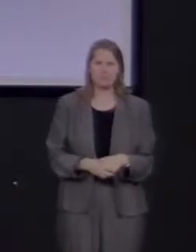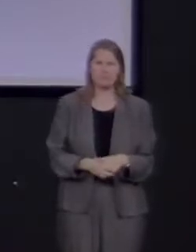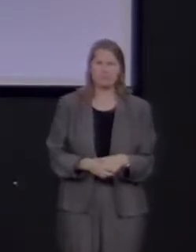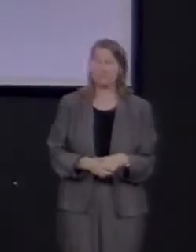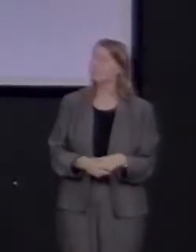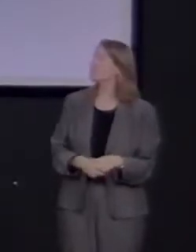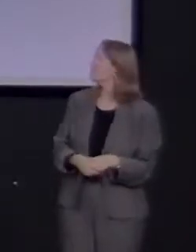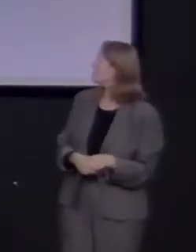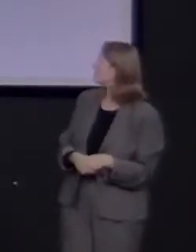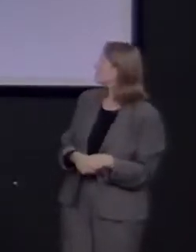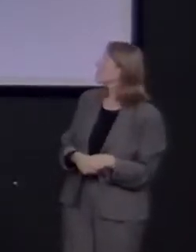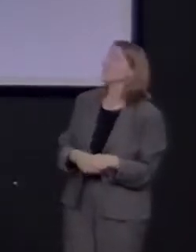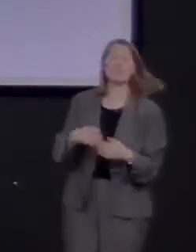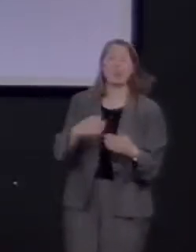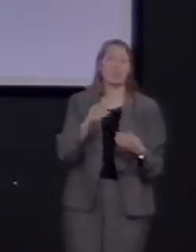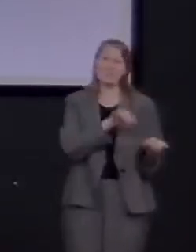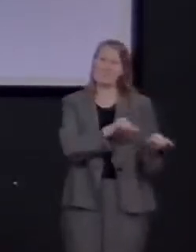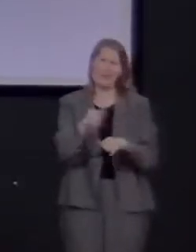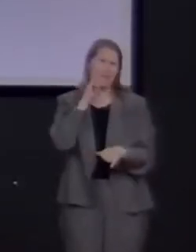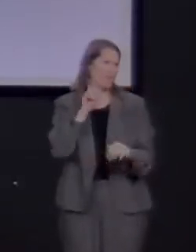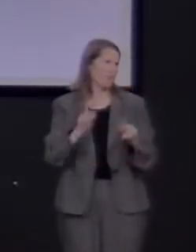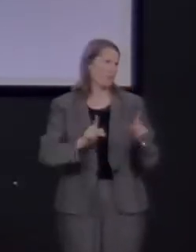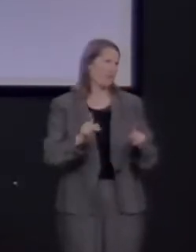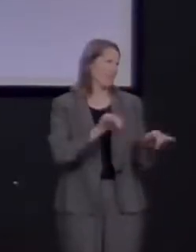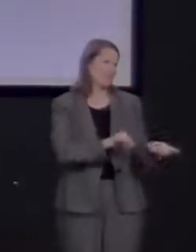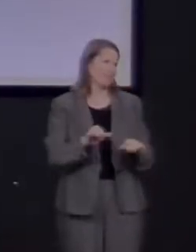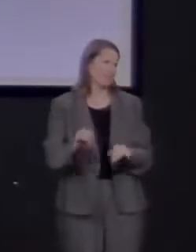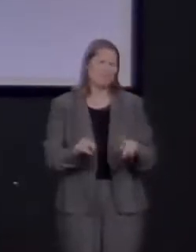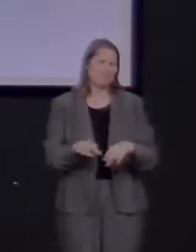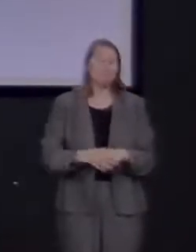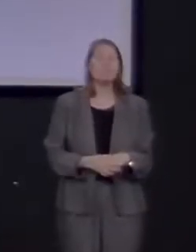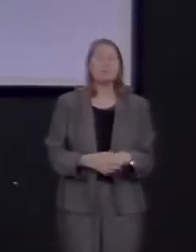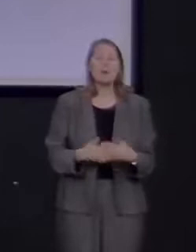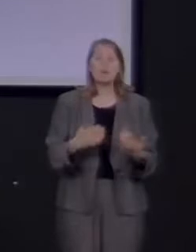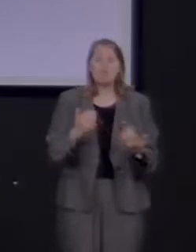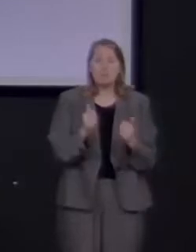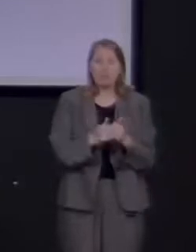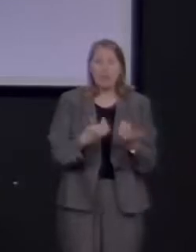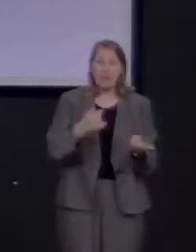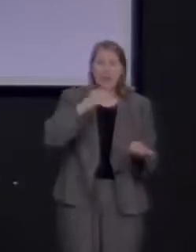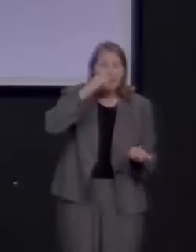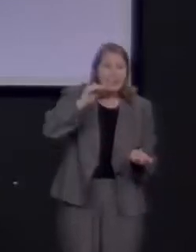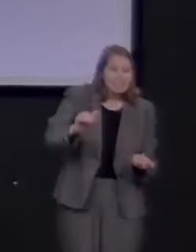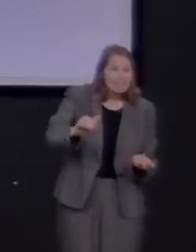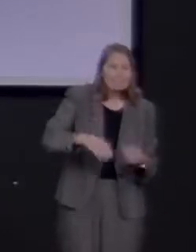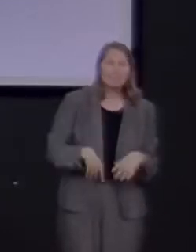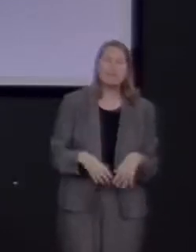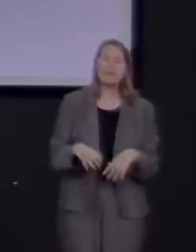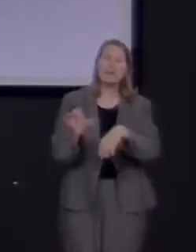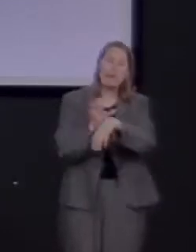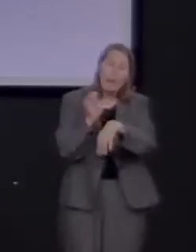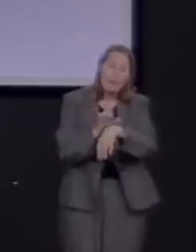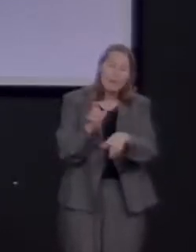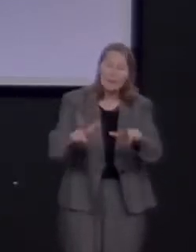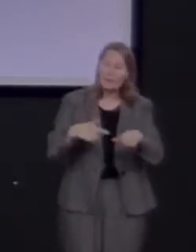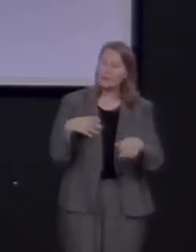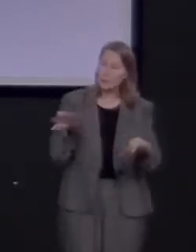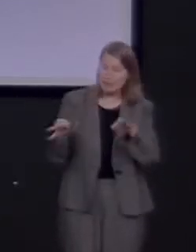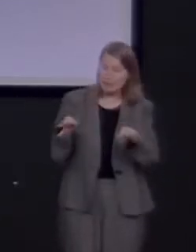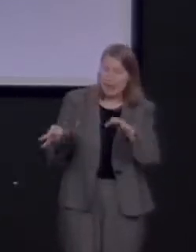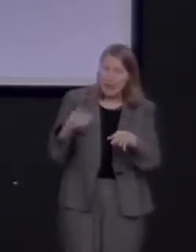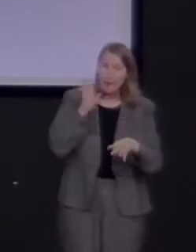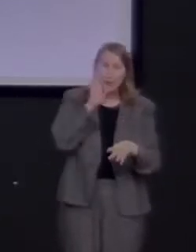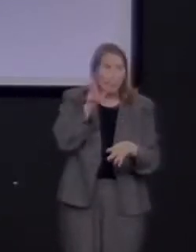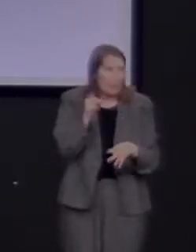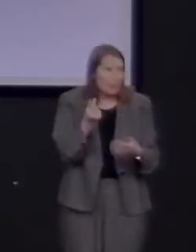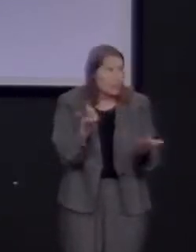In humans, we see the same thing. So when you sit somebody down on a computer screen, you give them a computerized